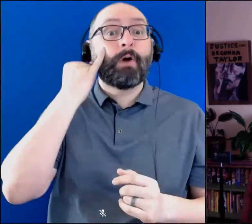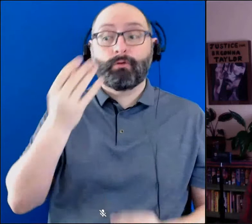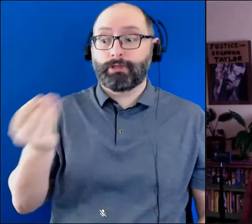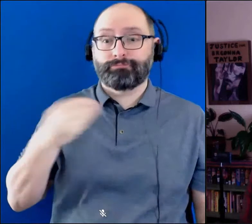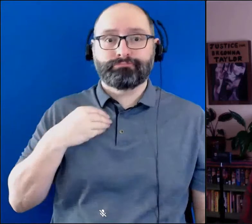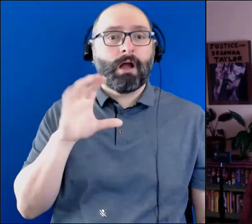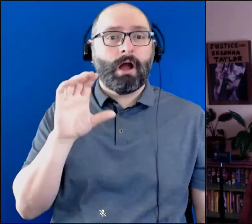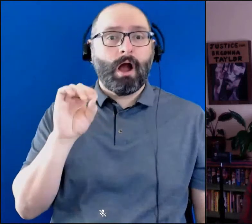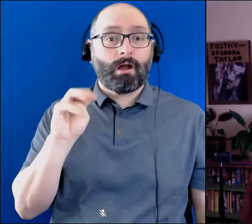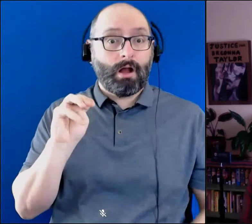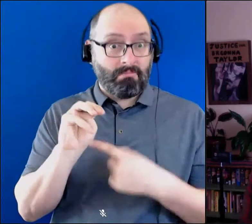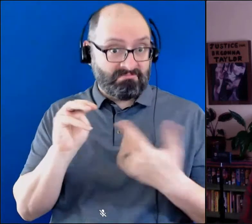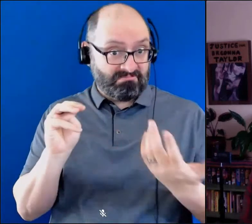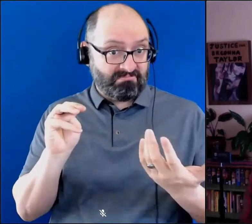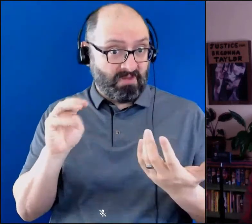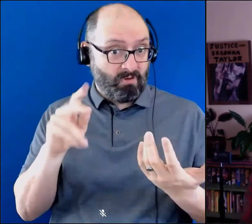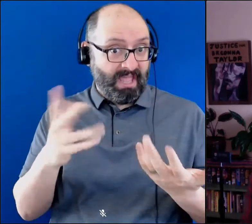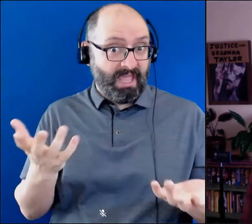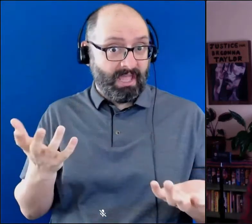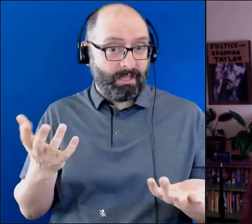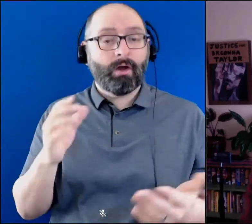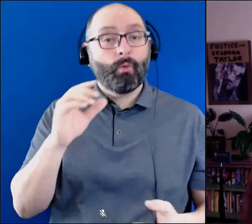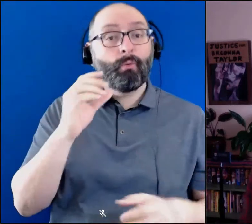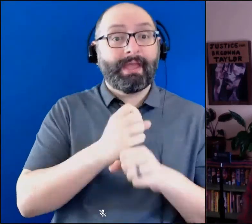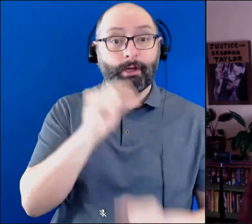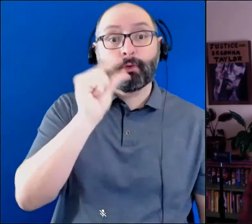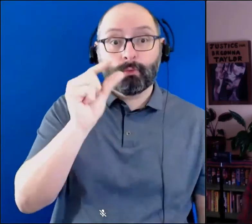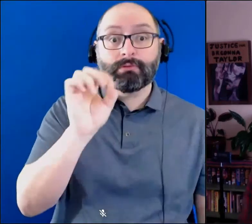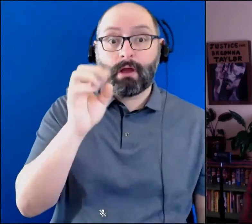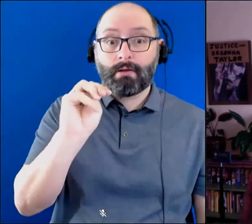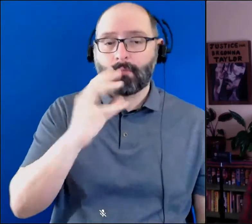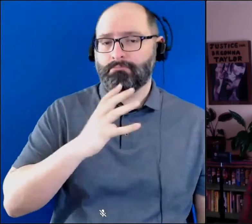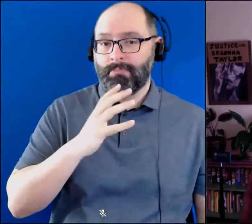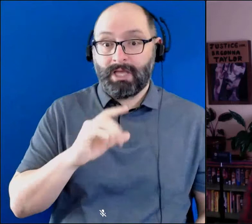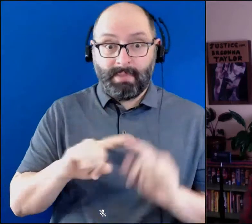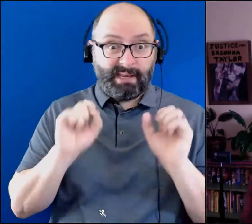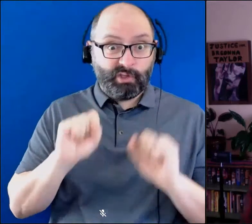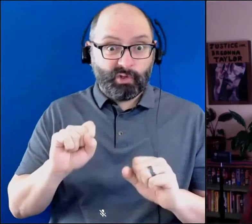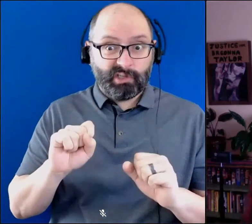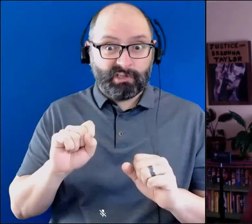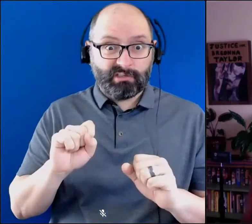Right? We can get google.com. Can we get a really long